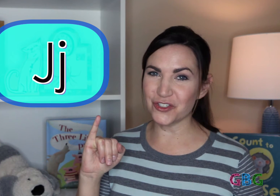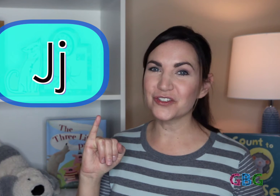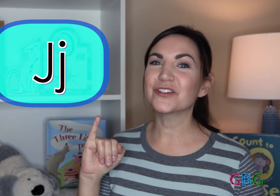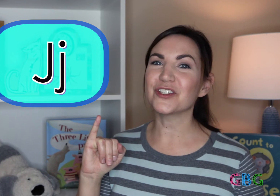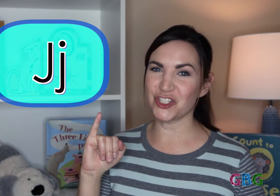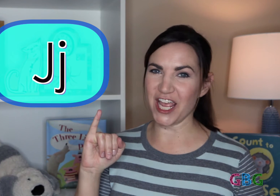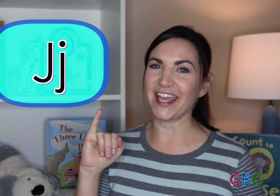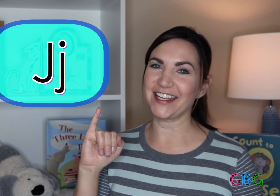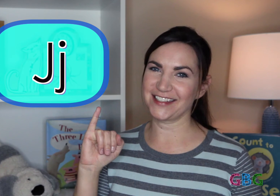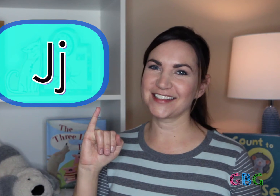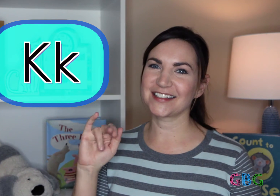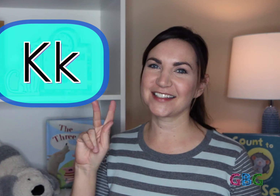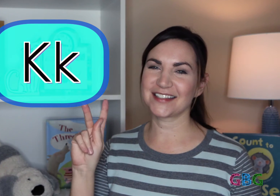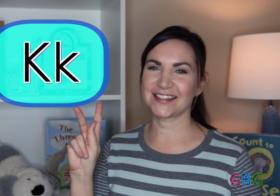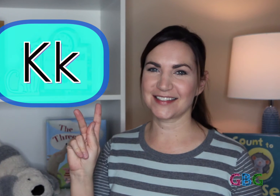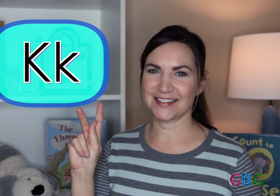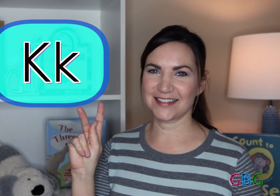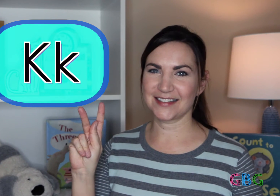J, K,